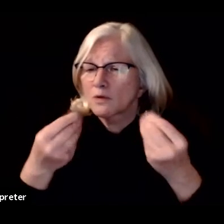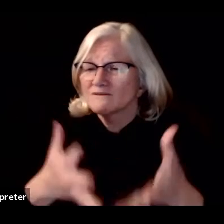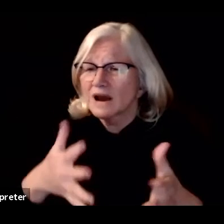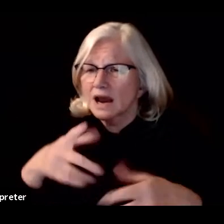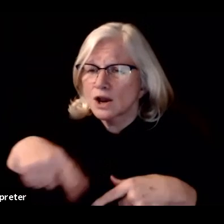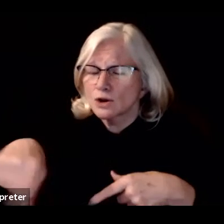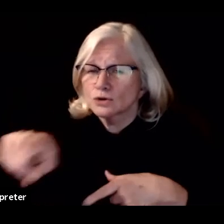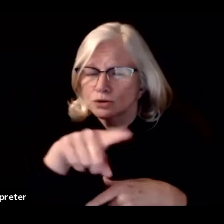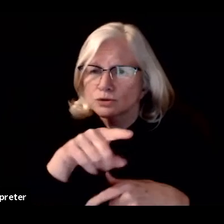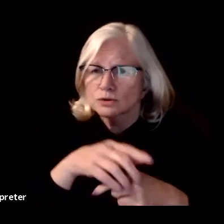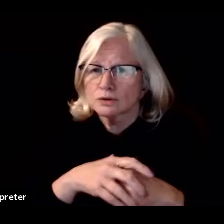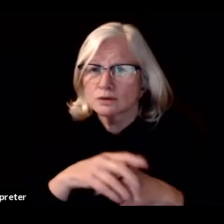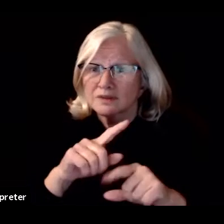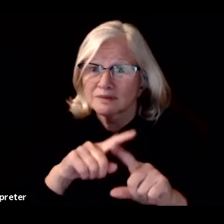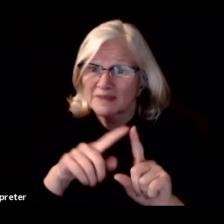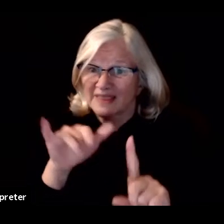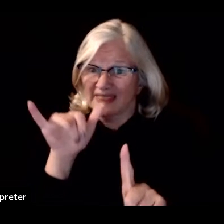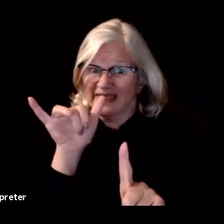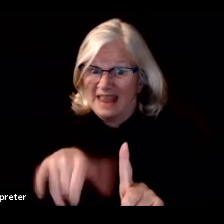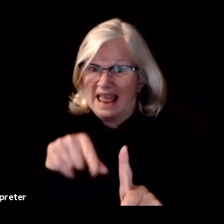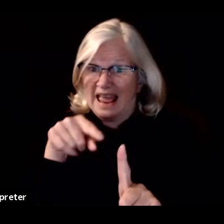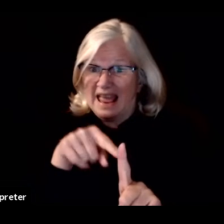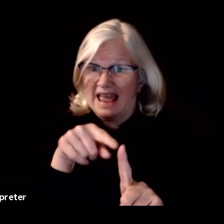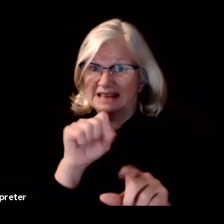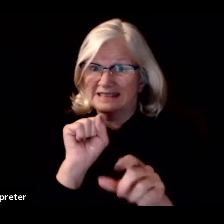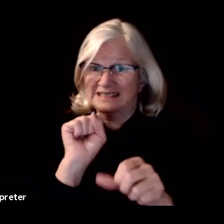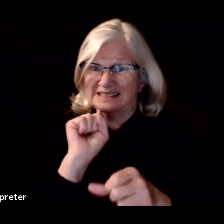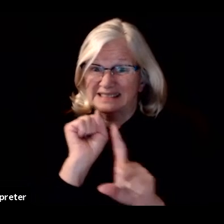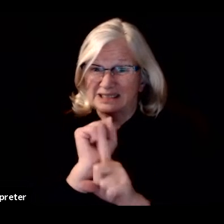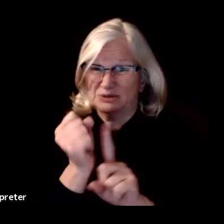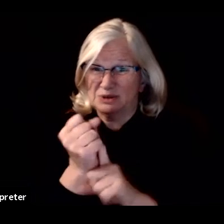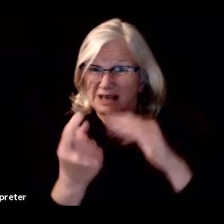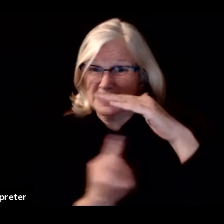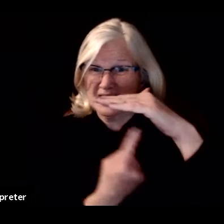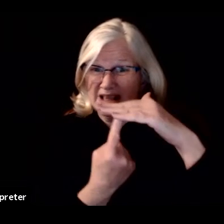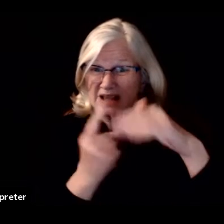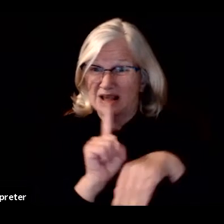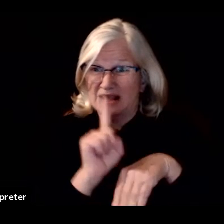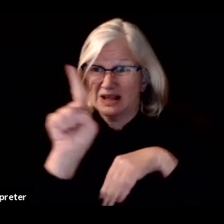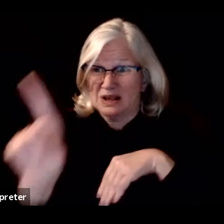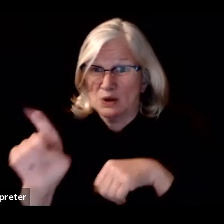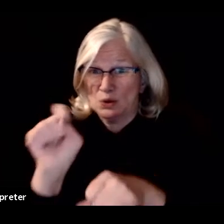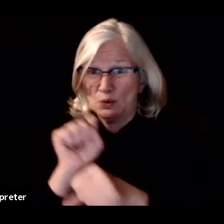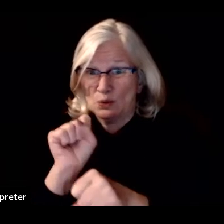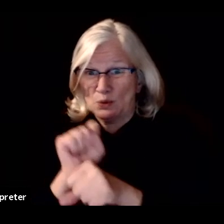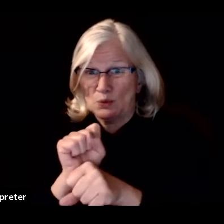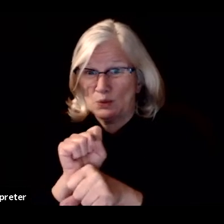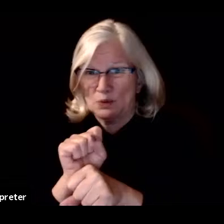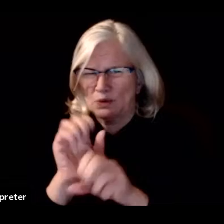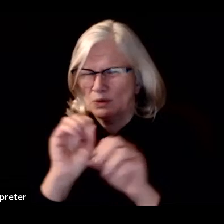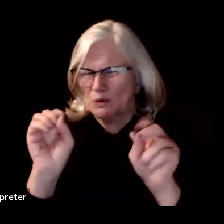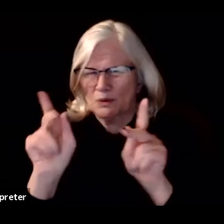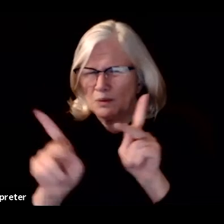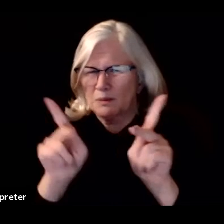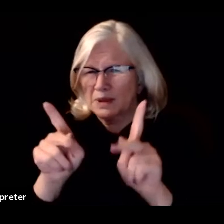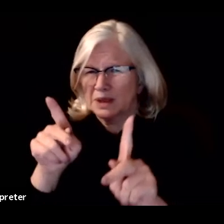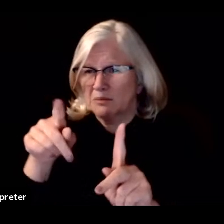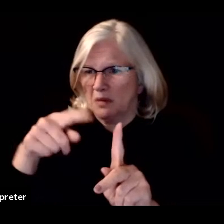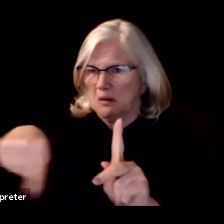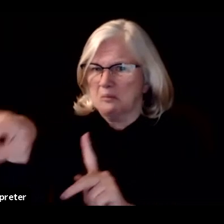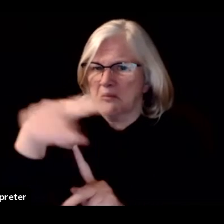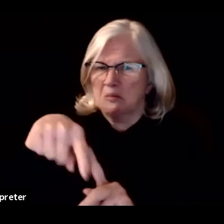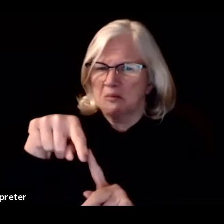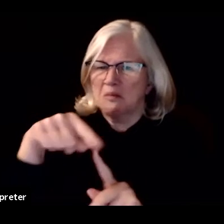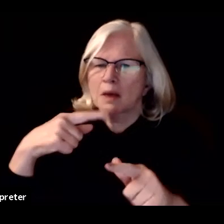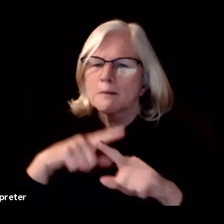And so, our goal is to work to make sure that individuals who are obviously positive are isolated